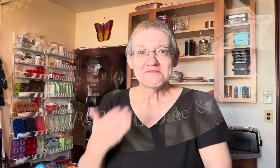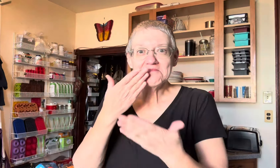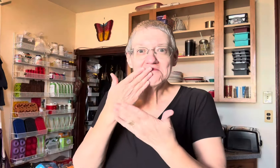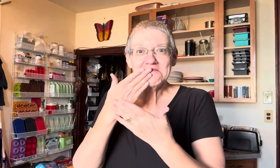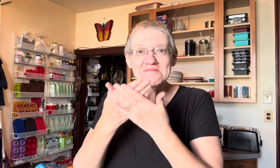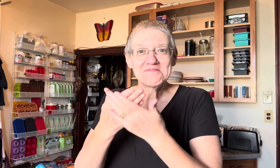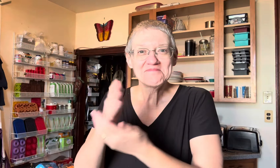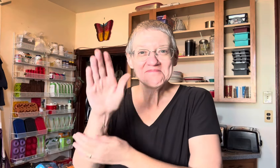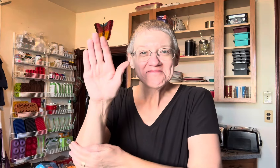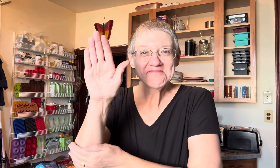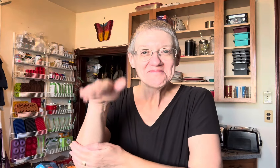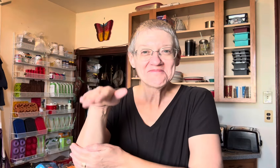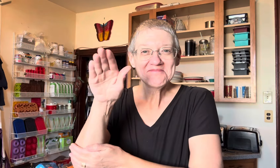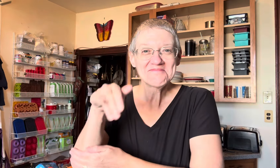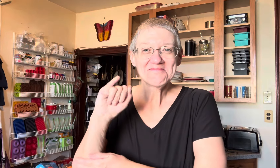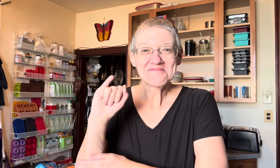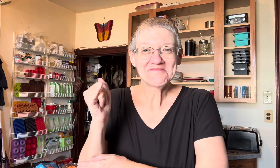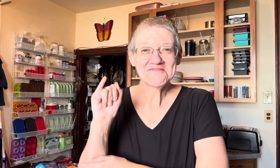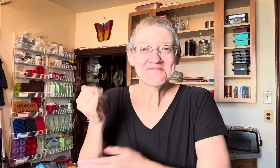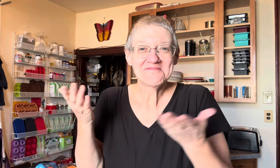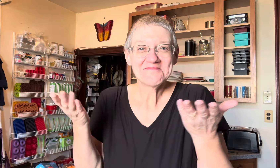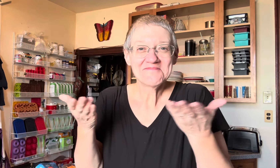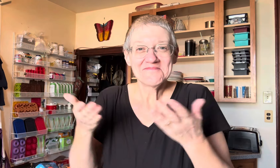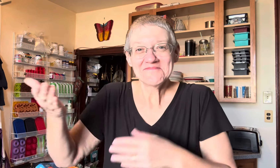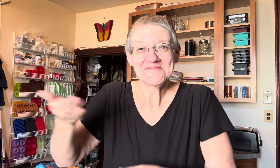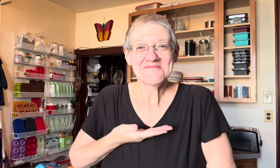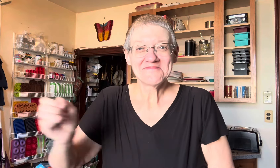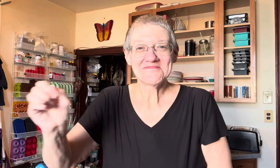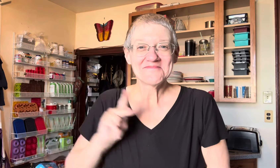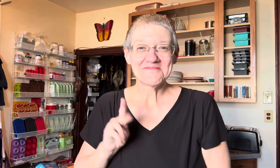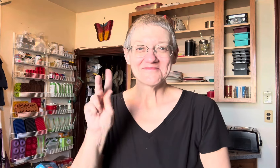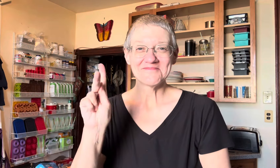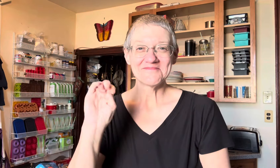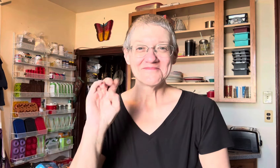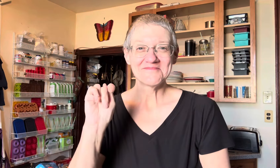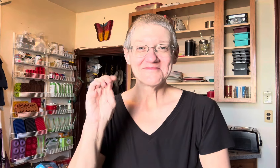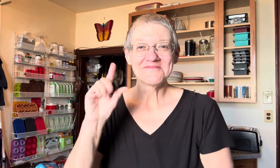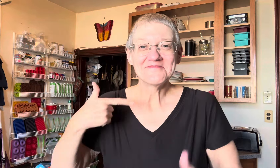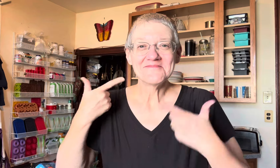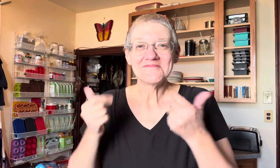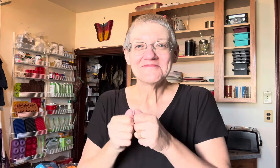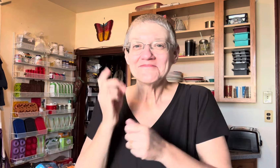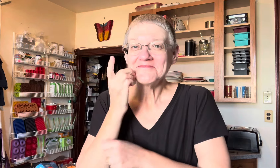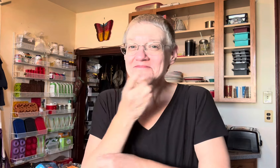Good afternoon, Judith here, and welcome back to Keto Living with Dale and Judith.